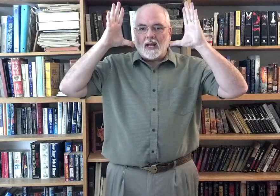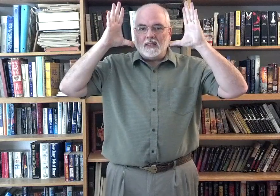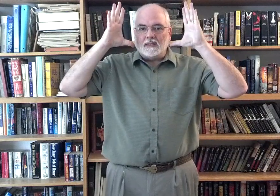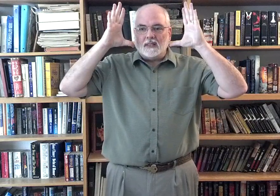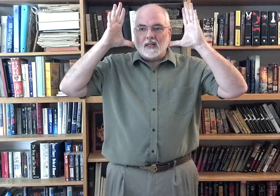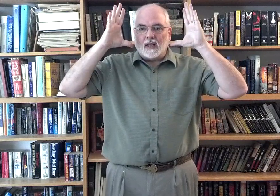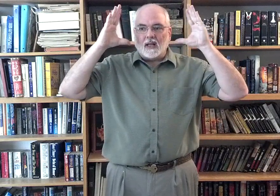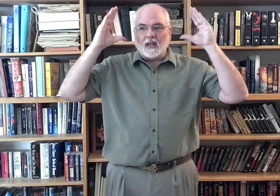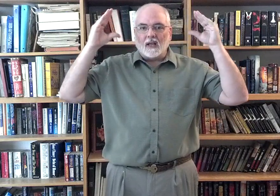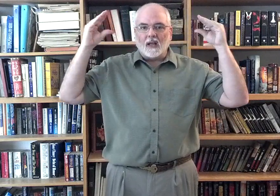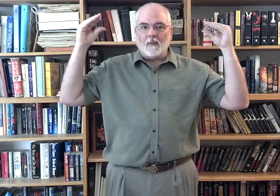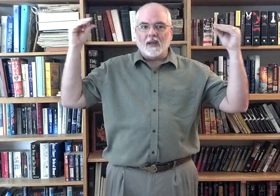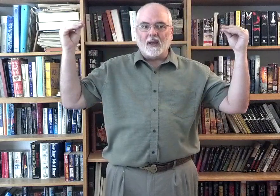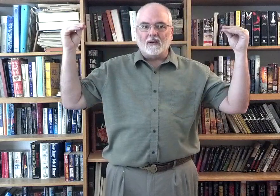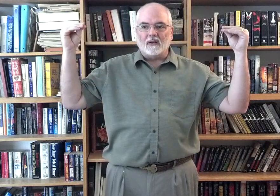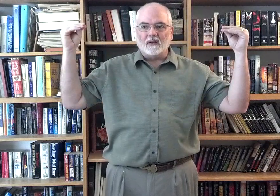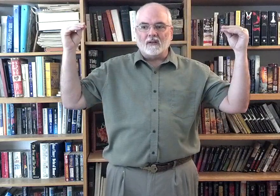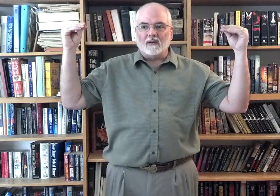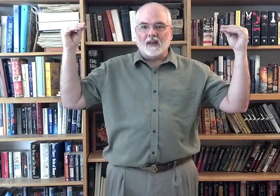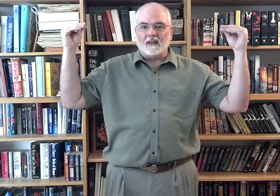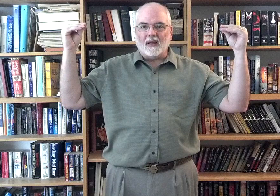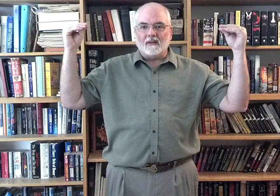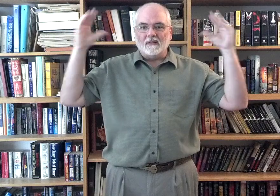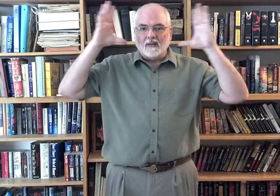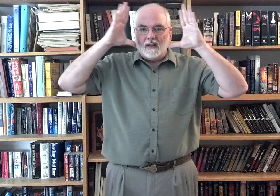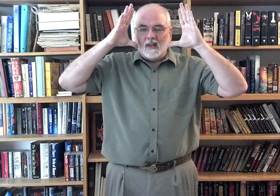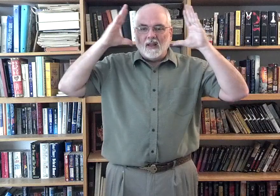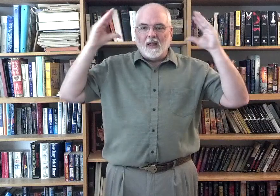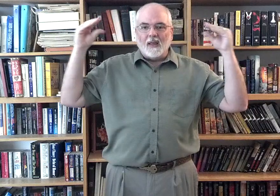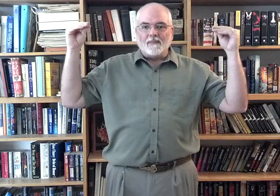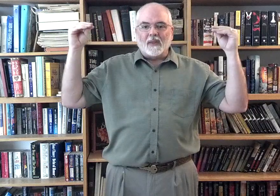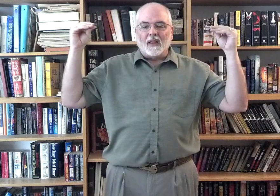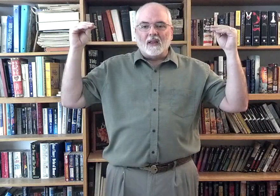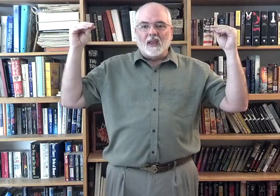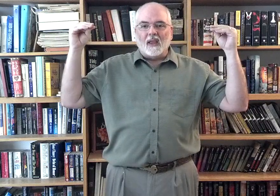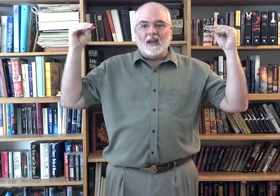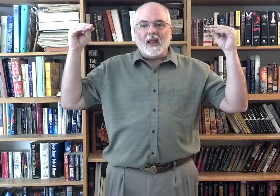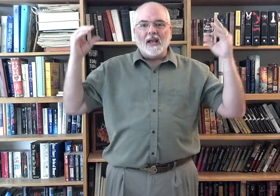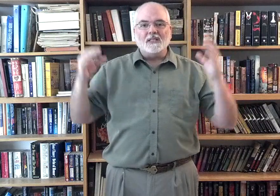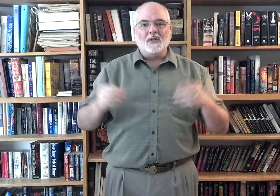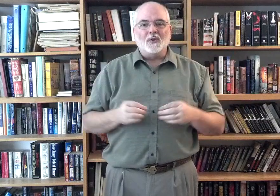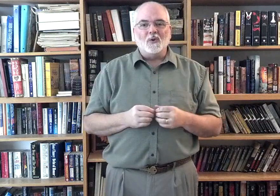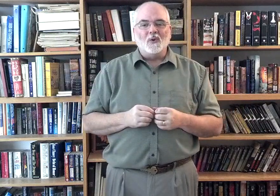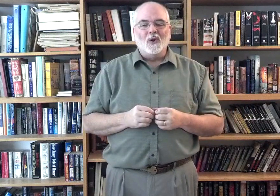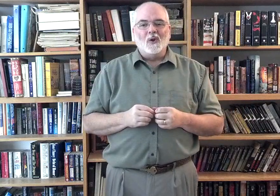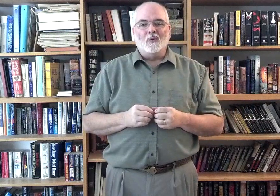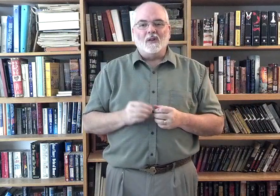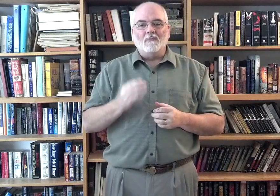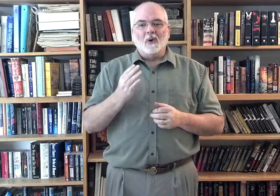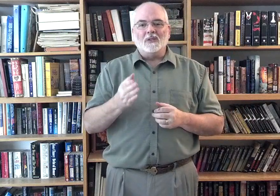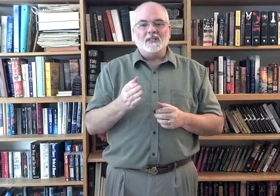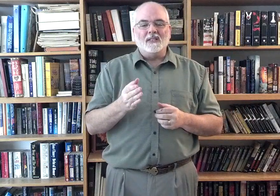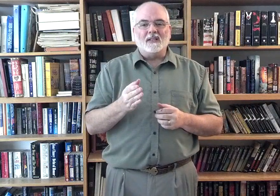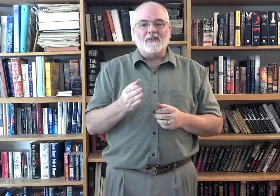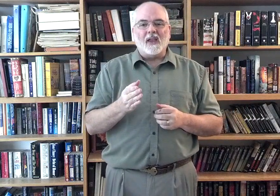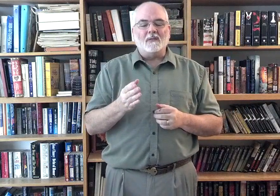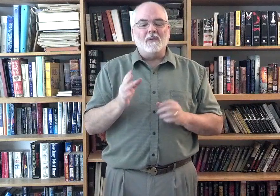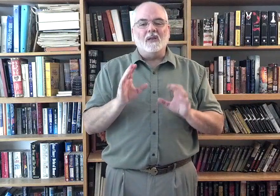Eyes coming out like that. And it has to do with Moses' face being